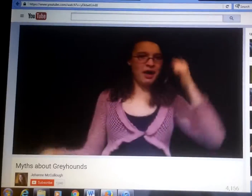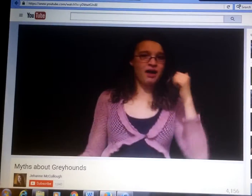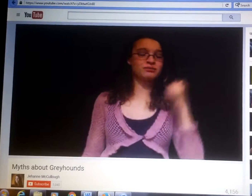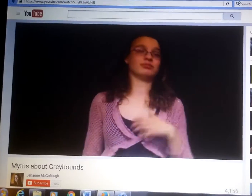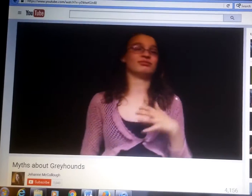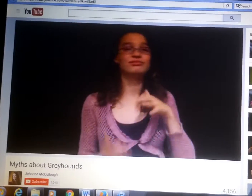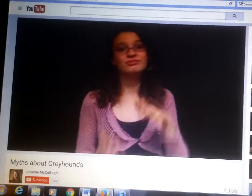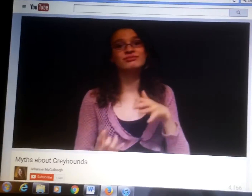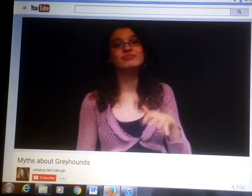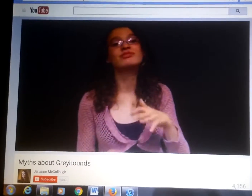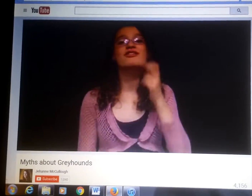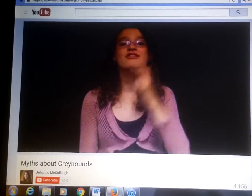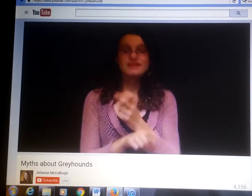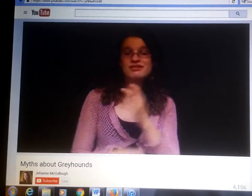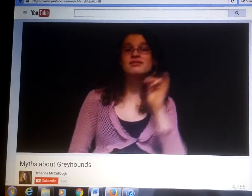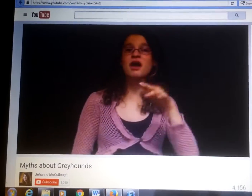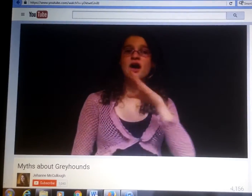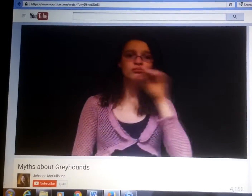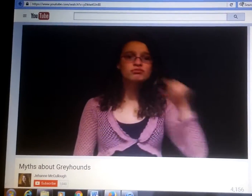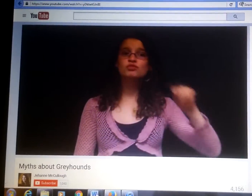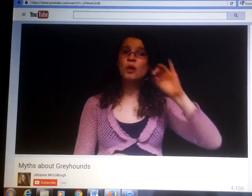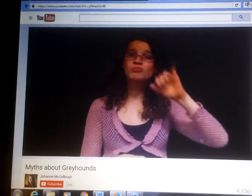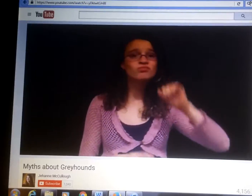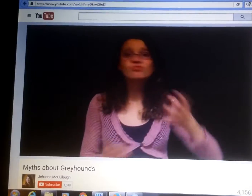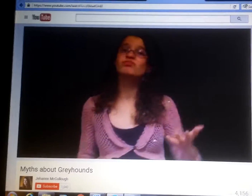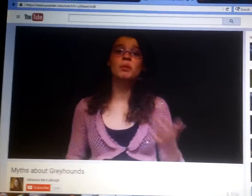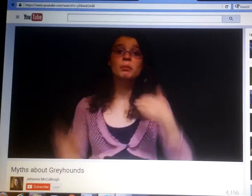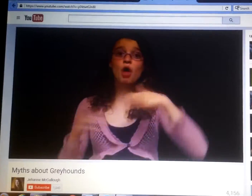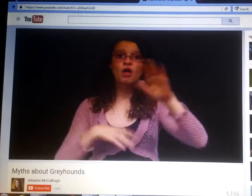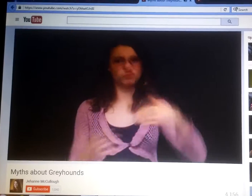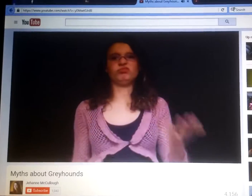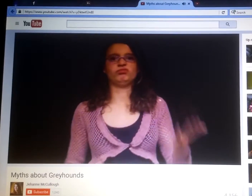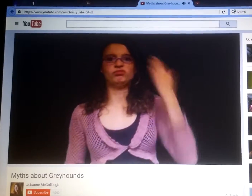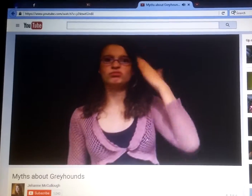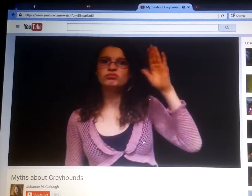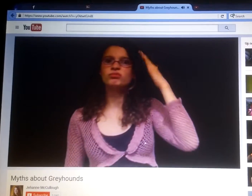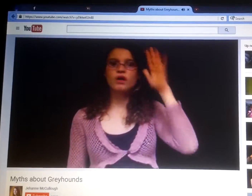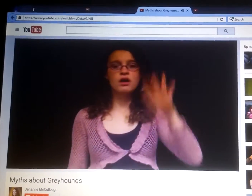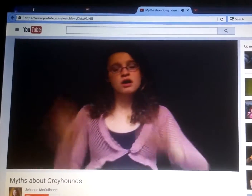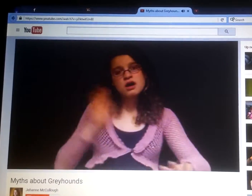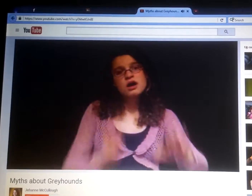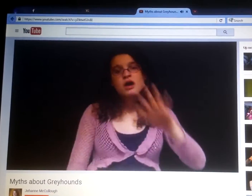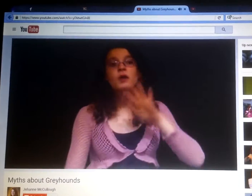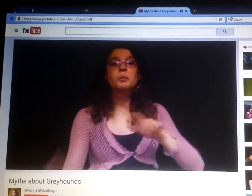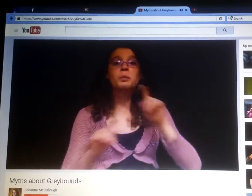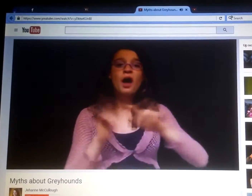even seen stairs, so they don't even know how to walk upstairs, and it's hard for them to understand an environment that they don't